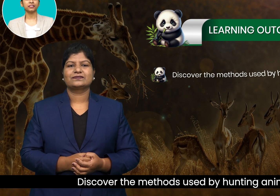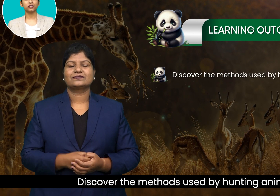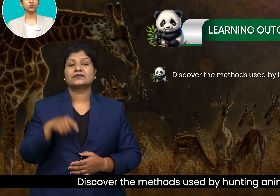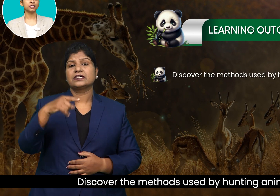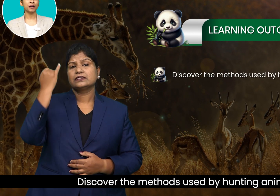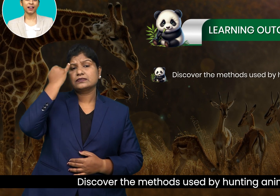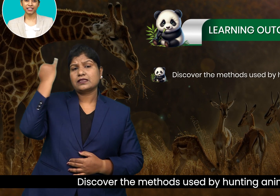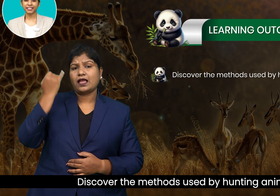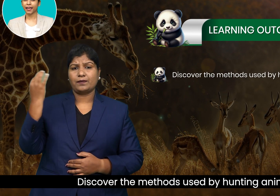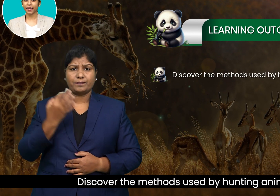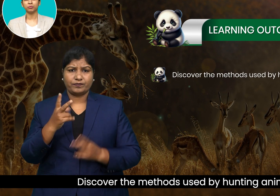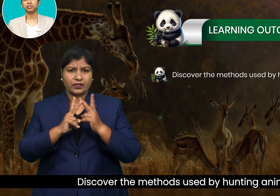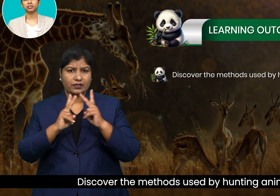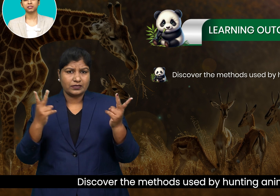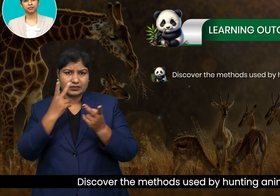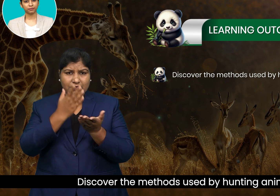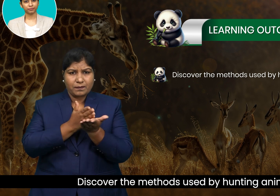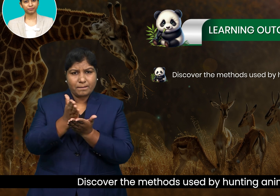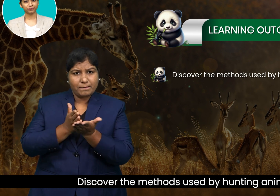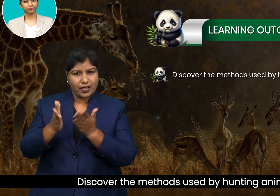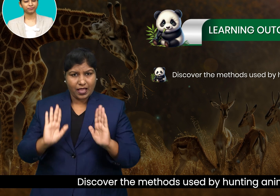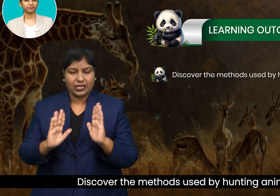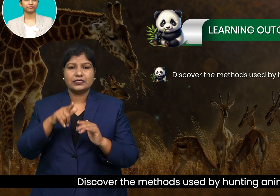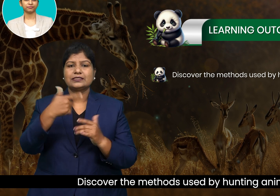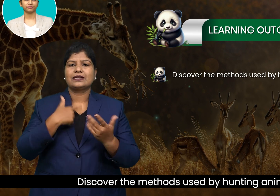Discover the methods using by hunting animals.